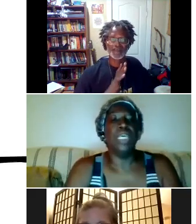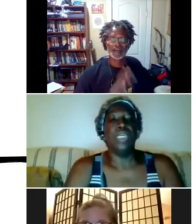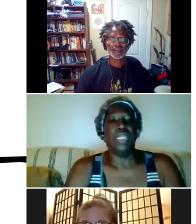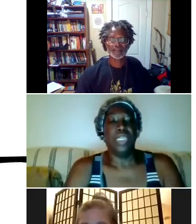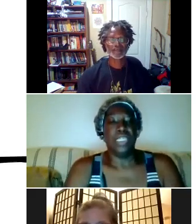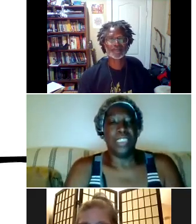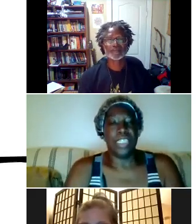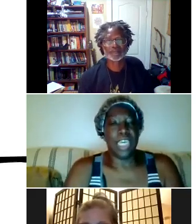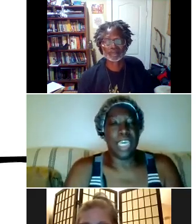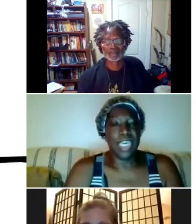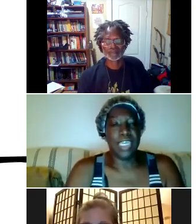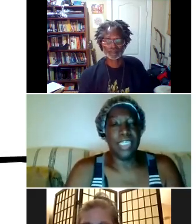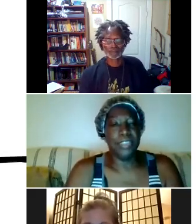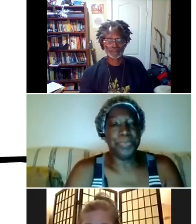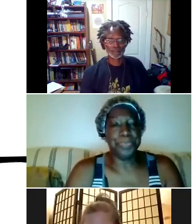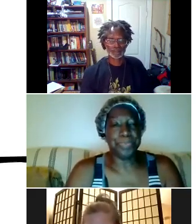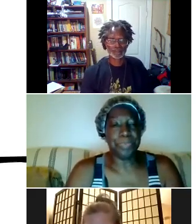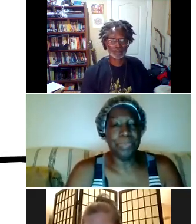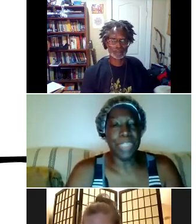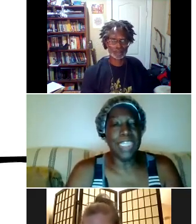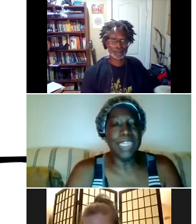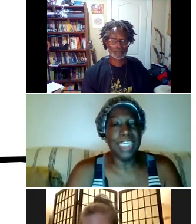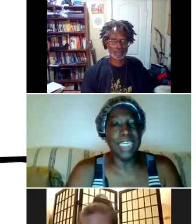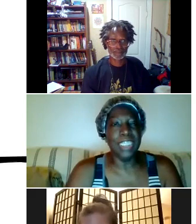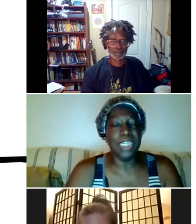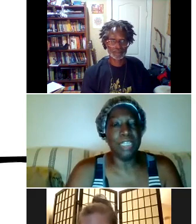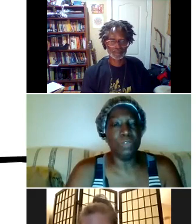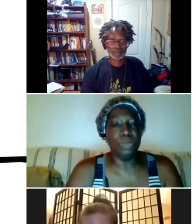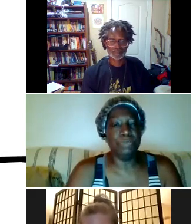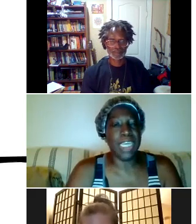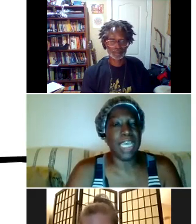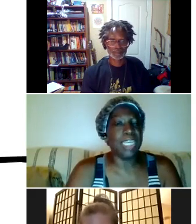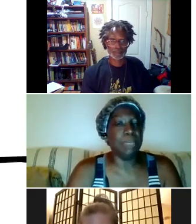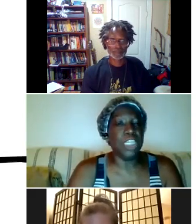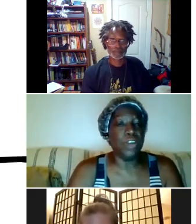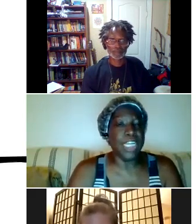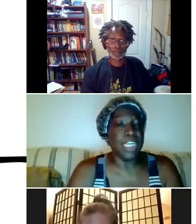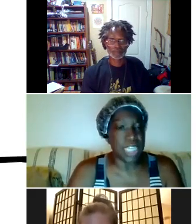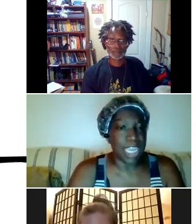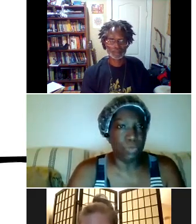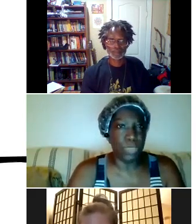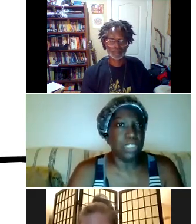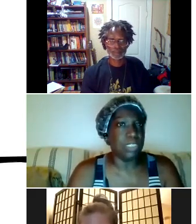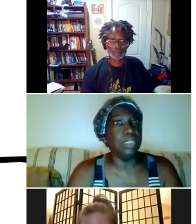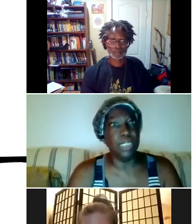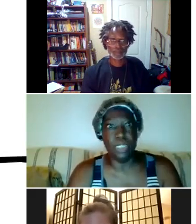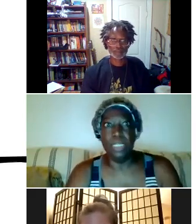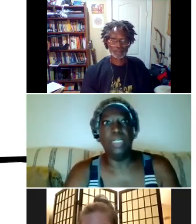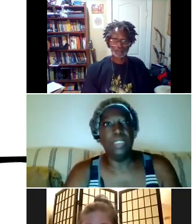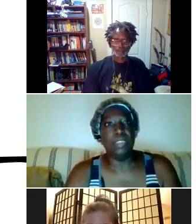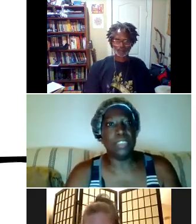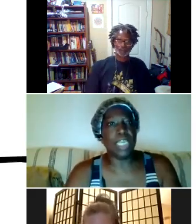understood. Okay. And then the next one would be I am learning sign, which is a